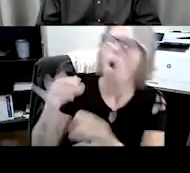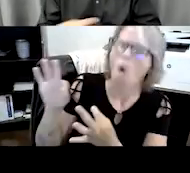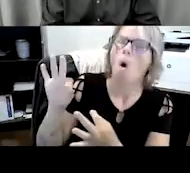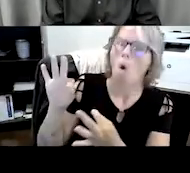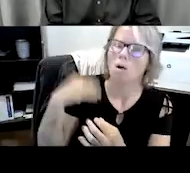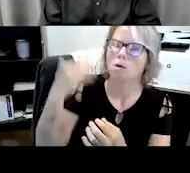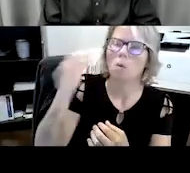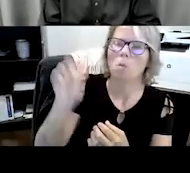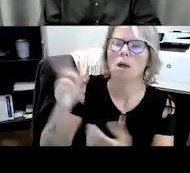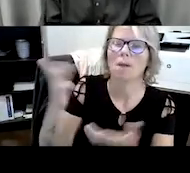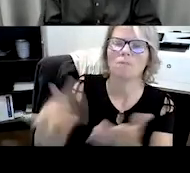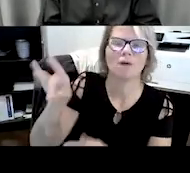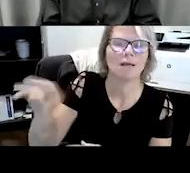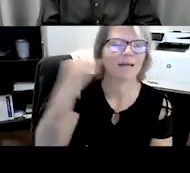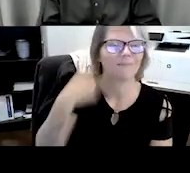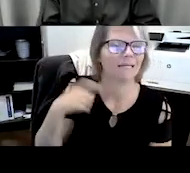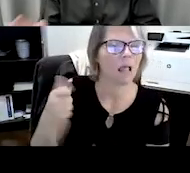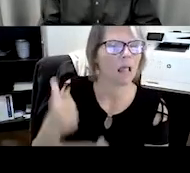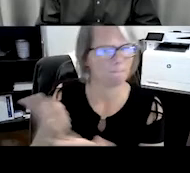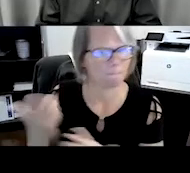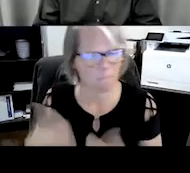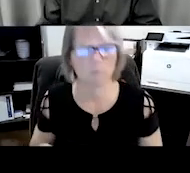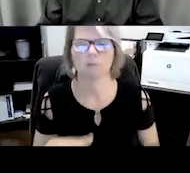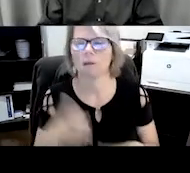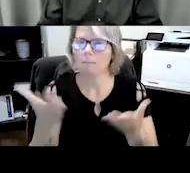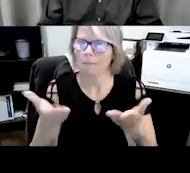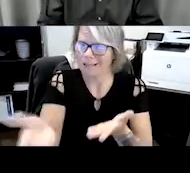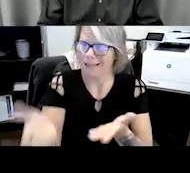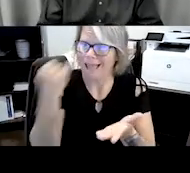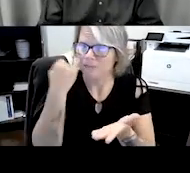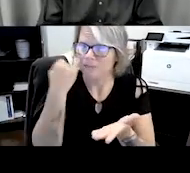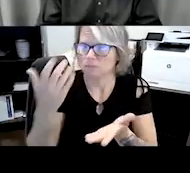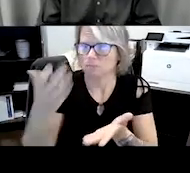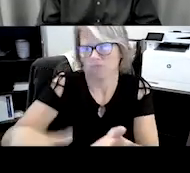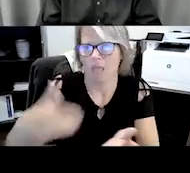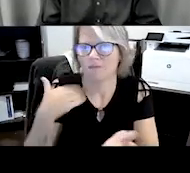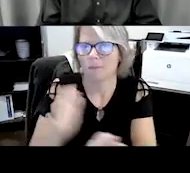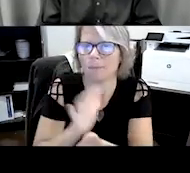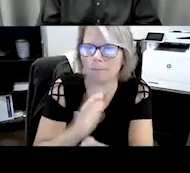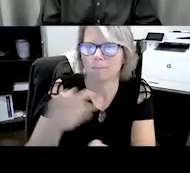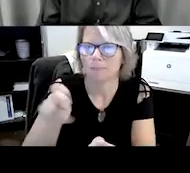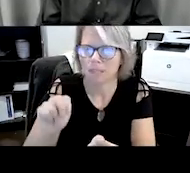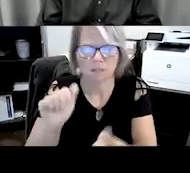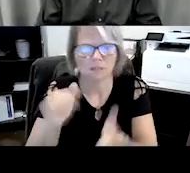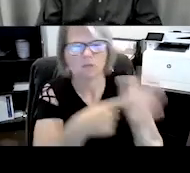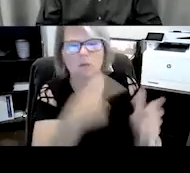just say, I'm going to be over there. You can gesture. That's fine. That way we'll know where to find you if we need help.